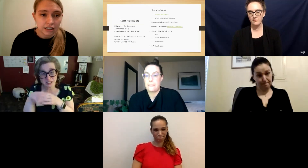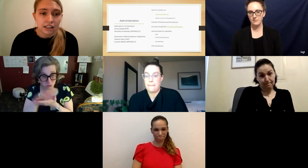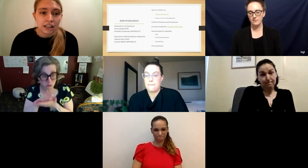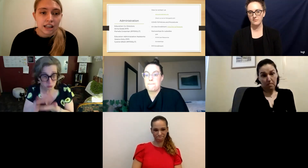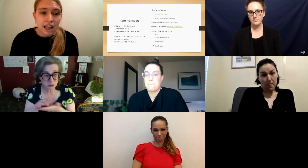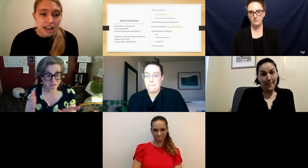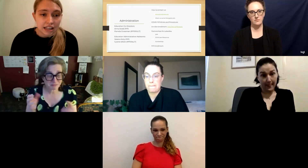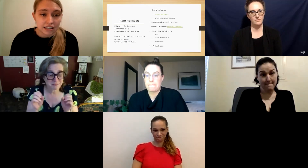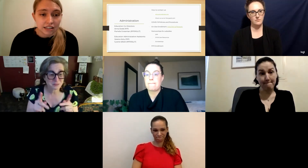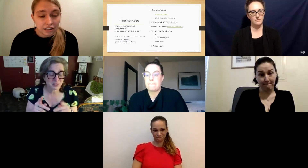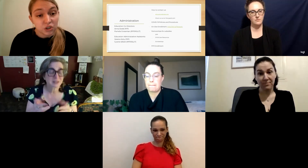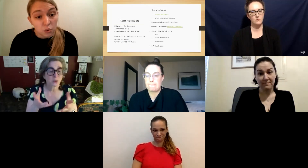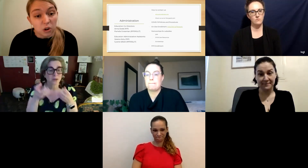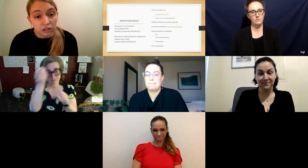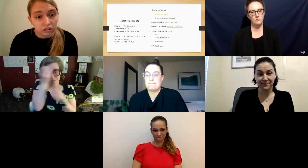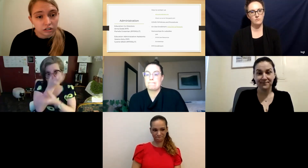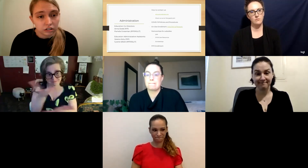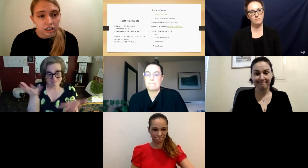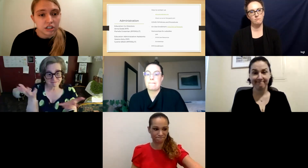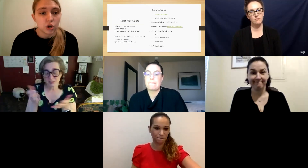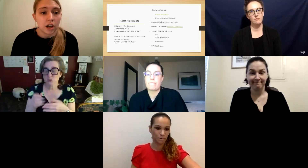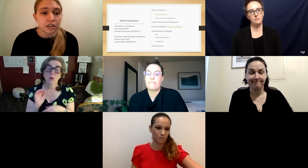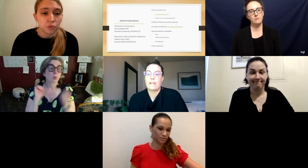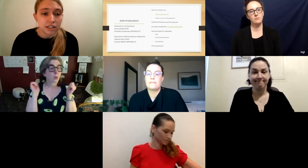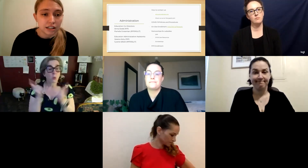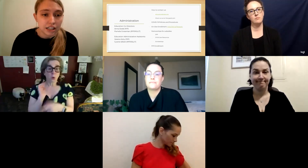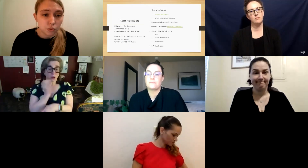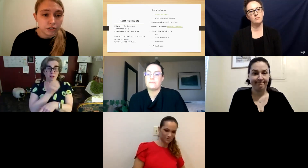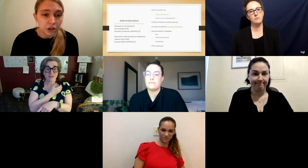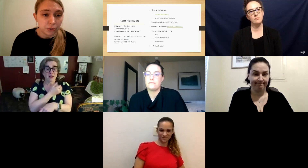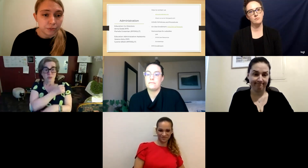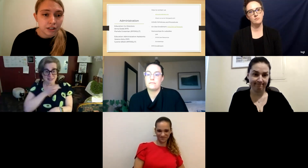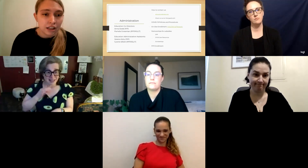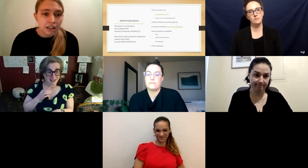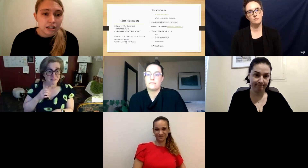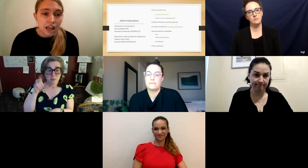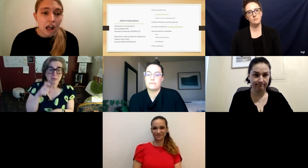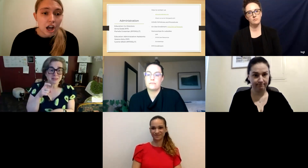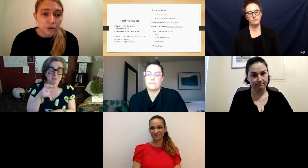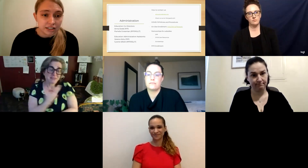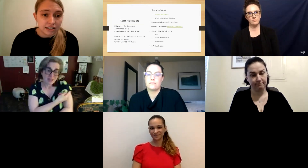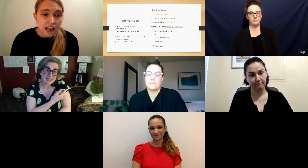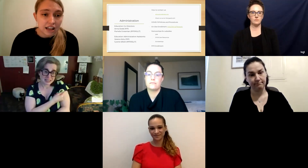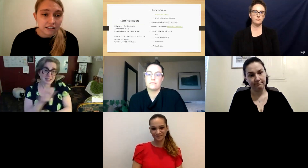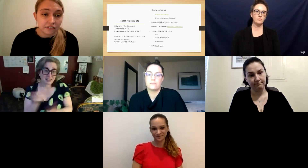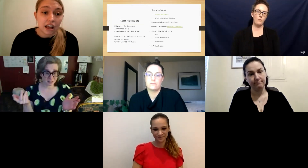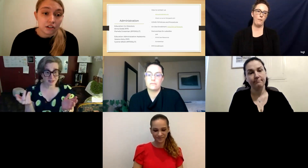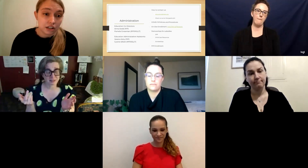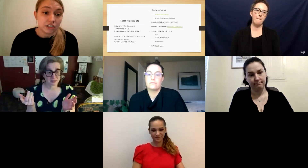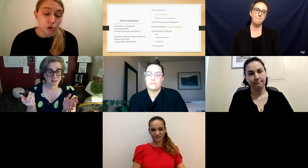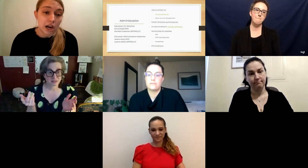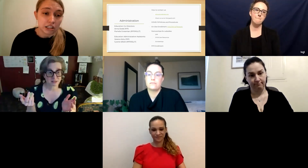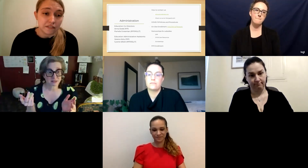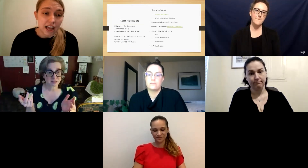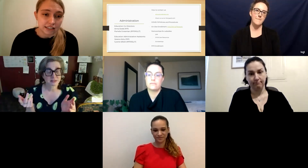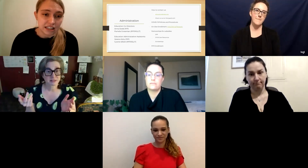COVID and school. And so I just want to let you all know that our staff